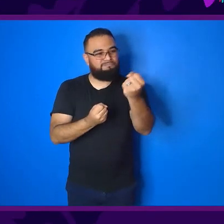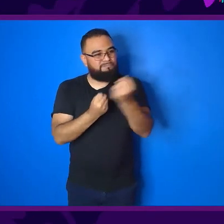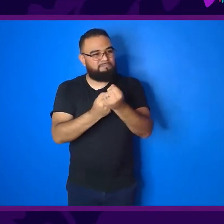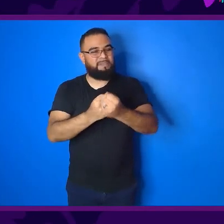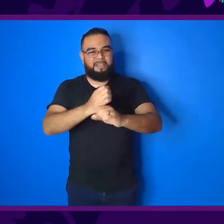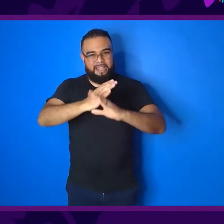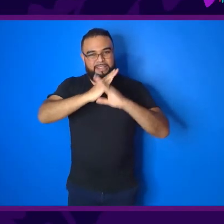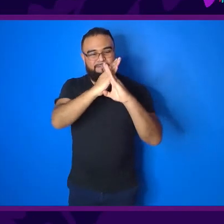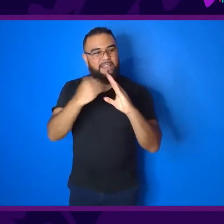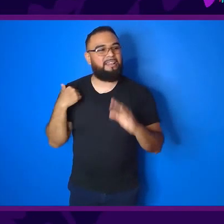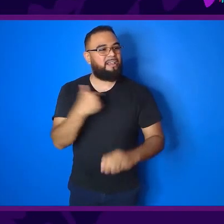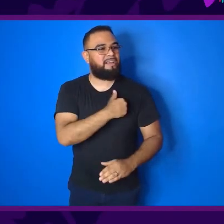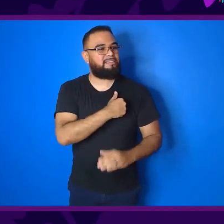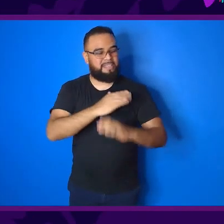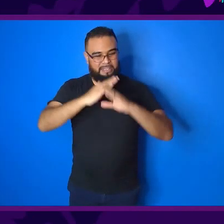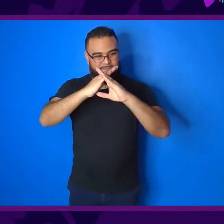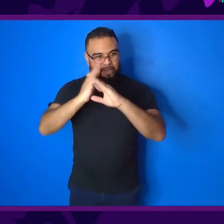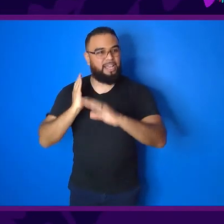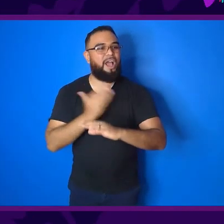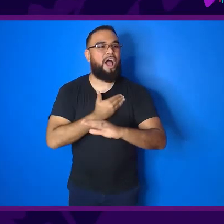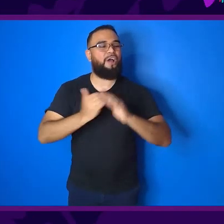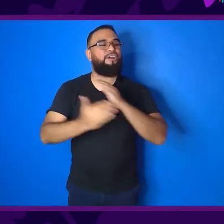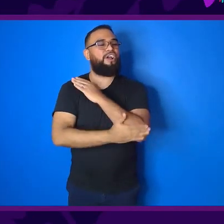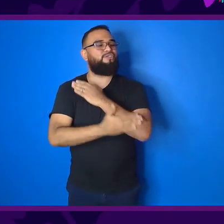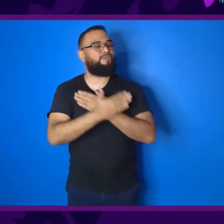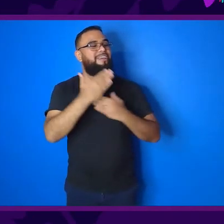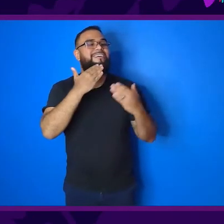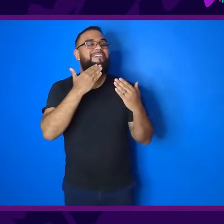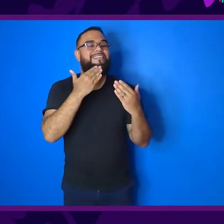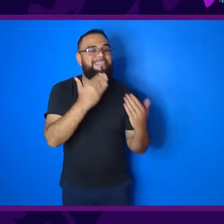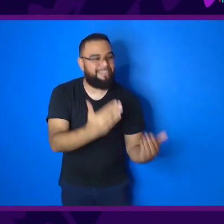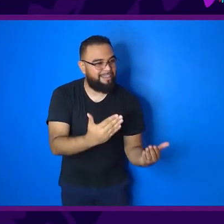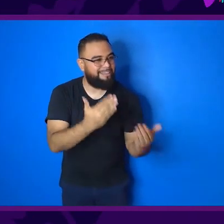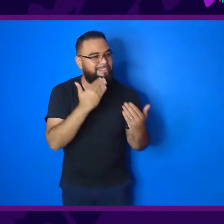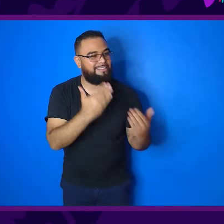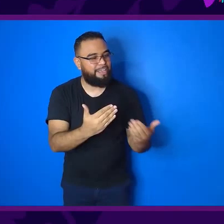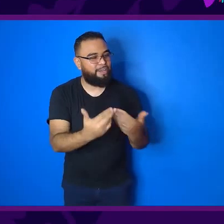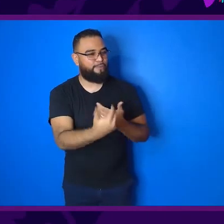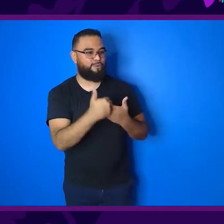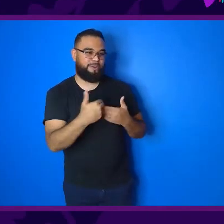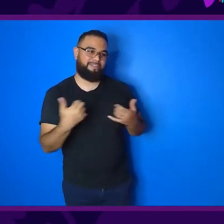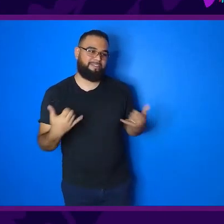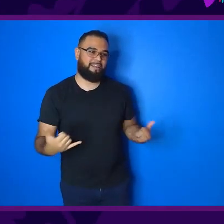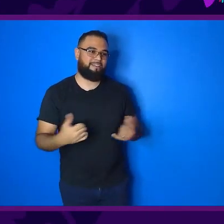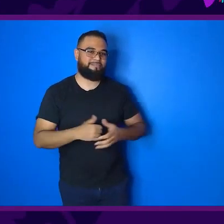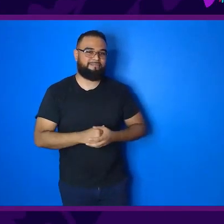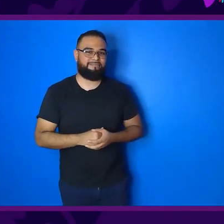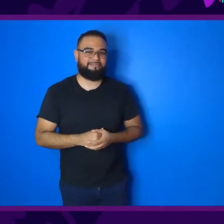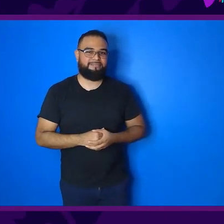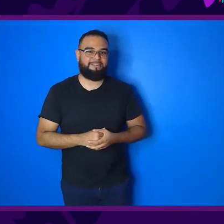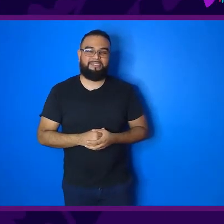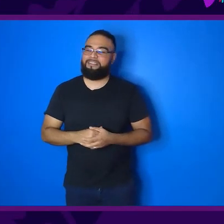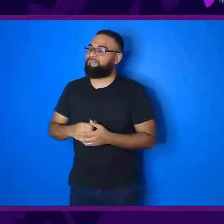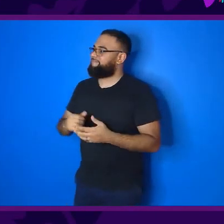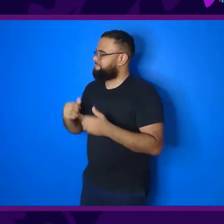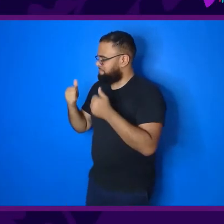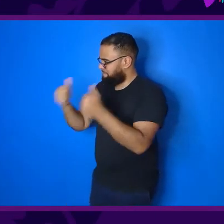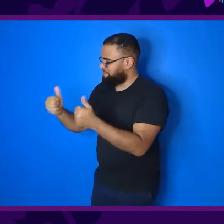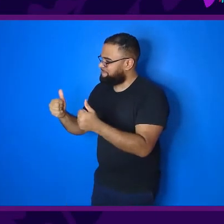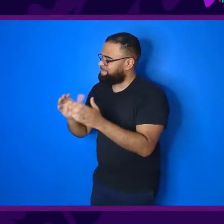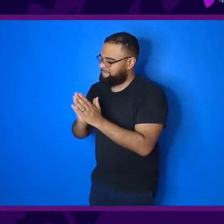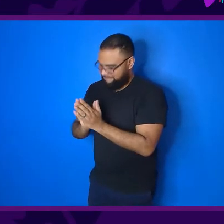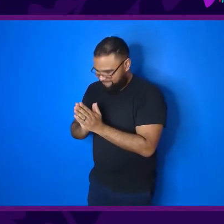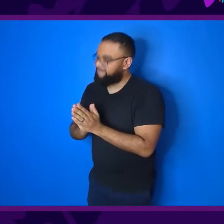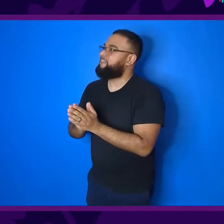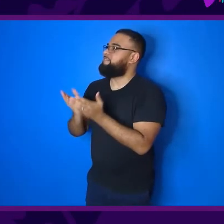country, and thank you for being who you are. Thank you, Maxine. Thank you for joining us today. You're so welcome. You're our leader. Thank